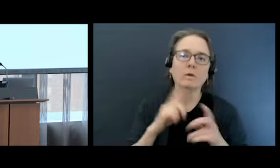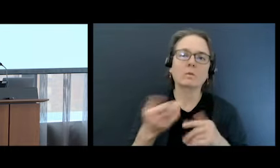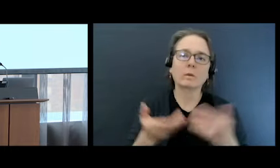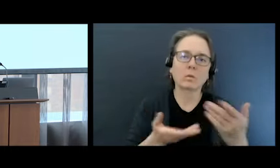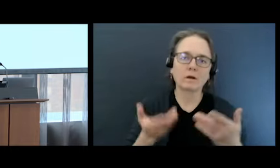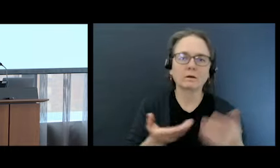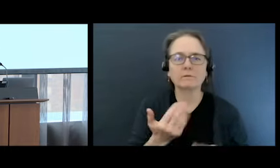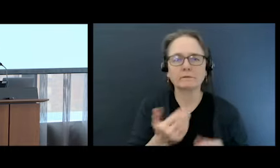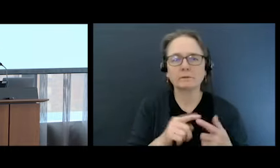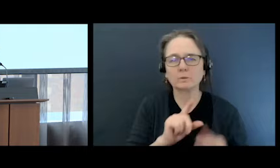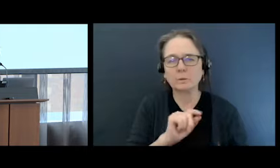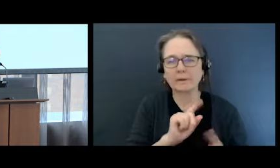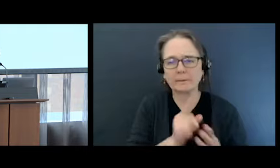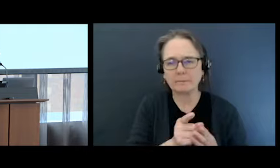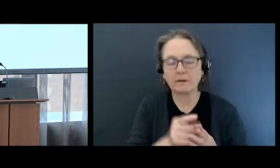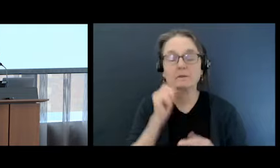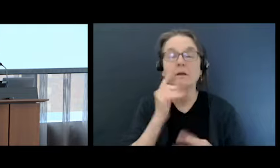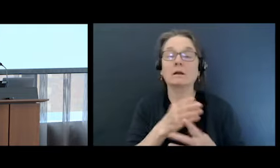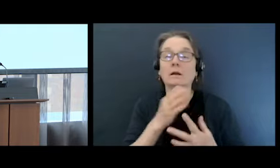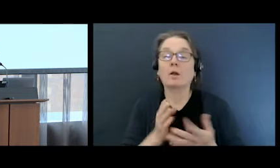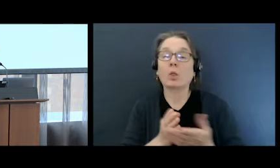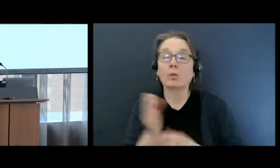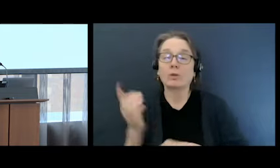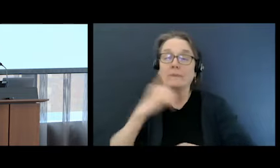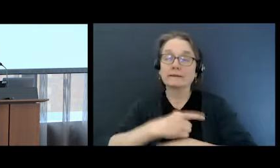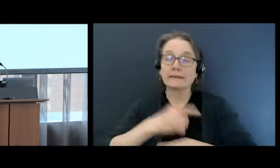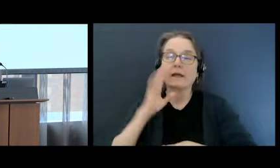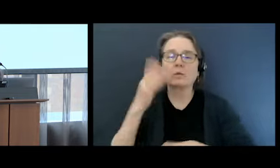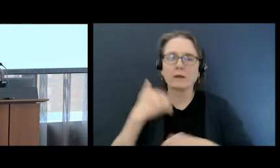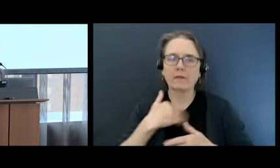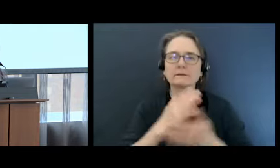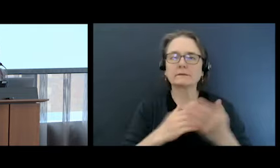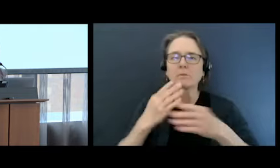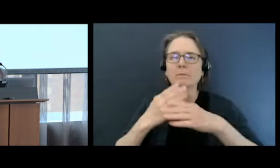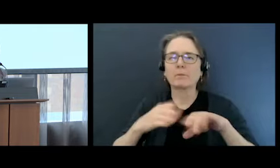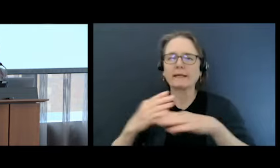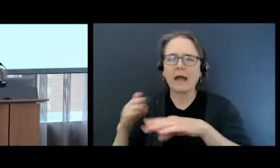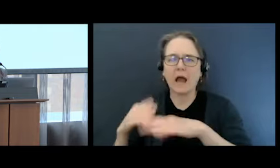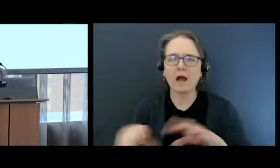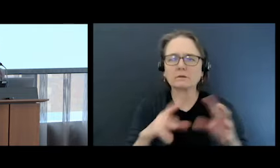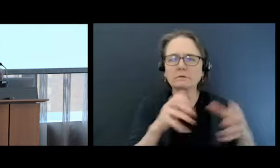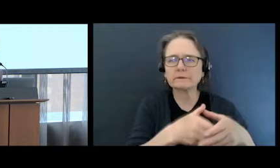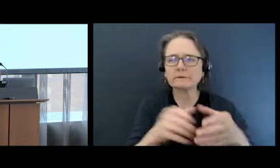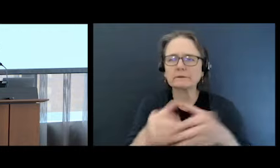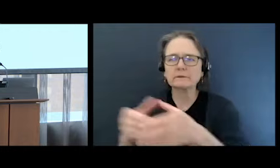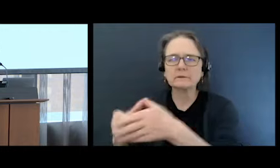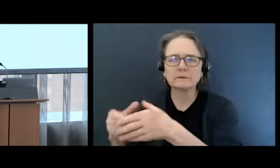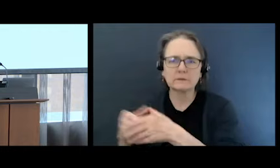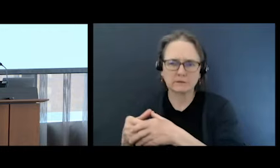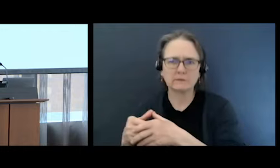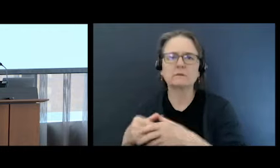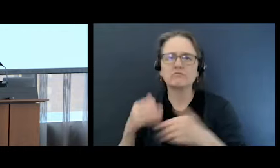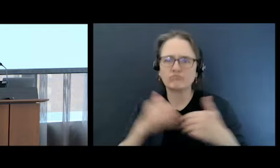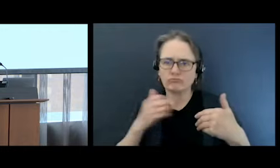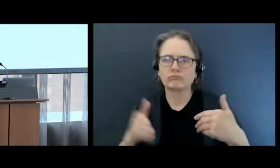breakout sessions today. So if you're comfortable with the sort of table that you've selected as